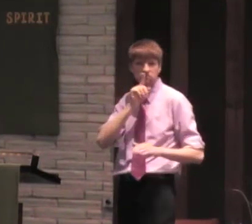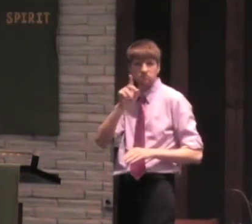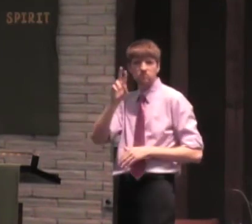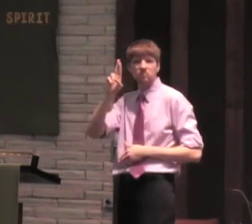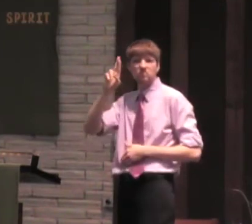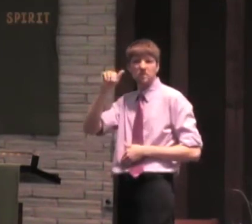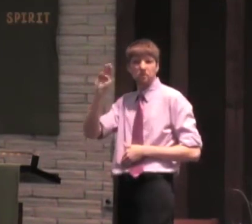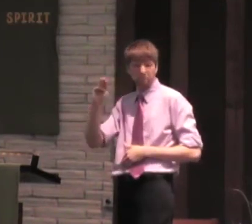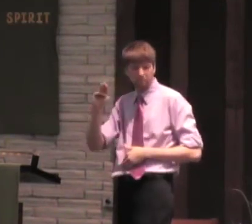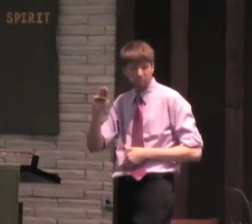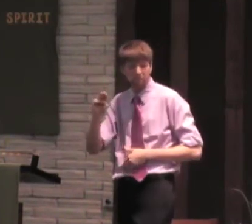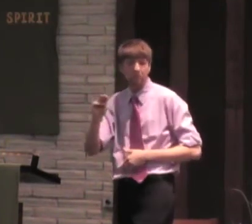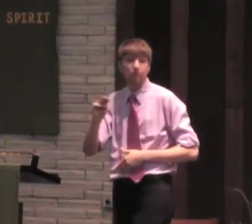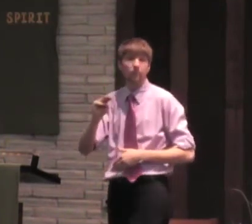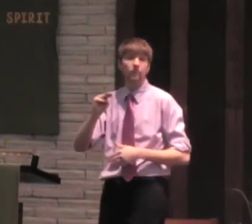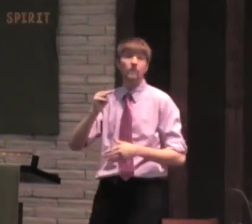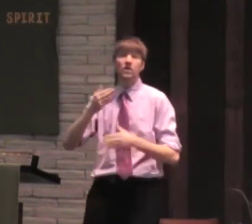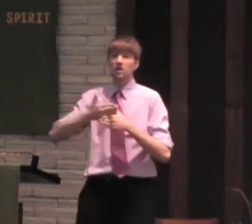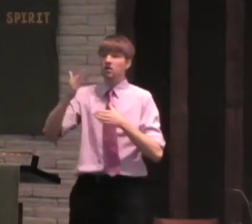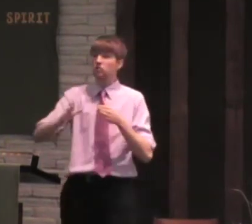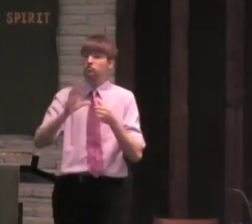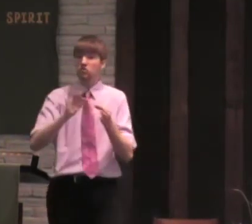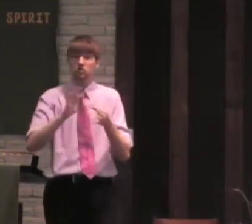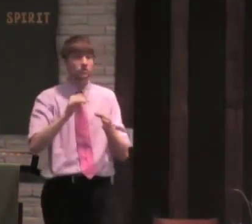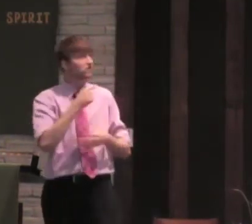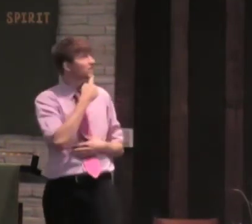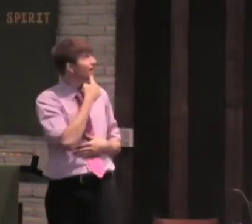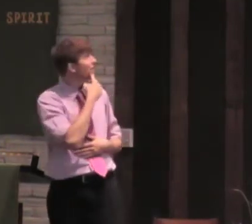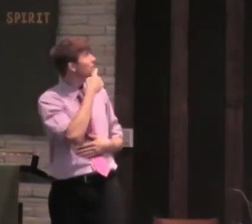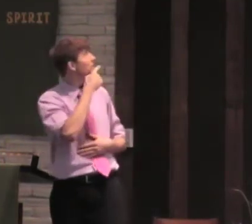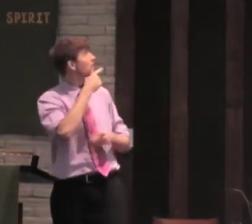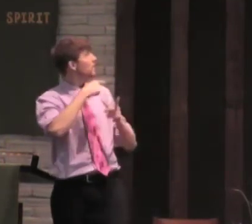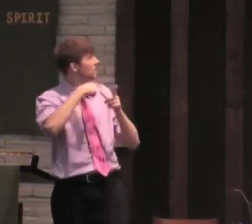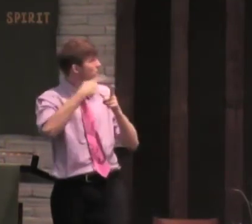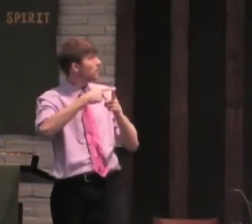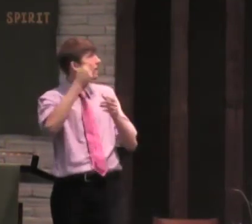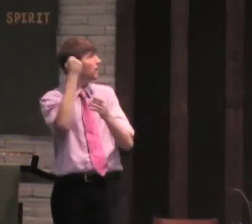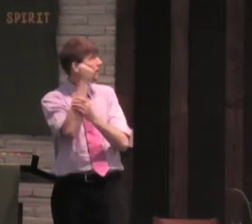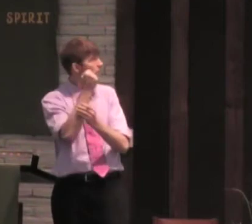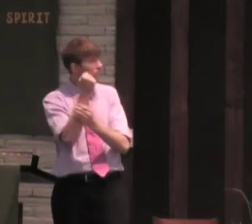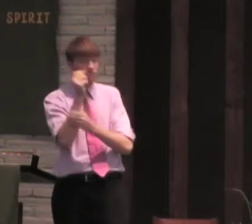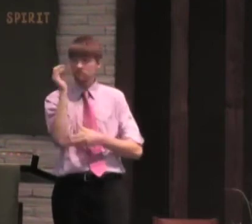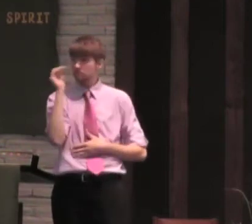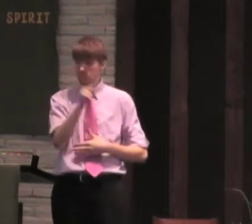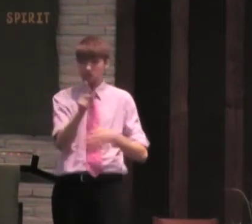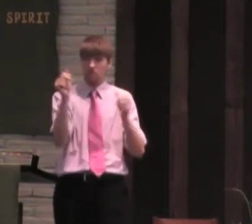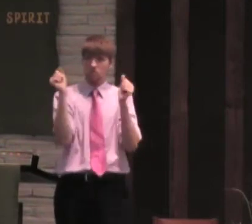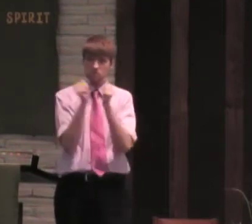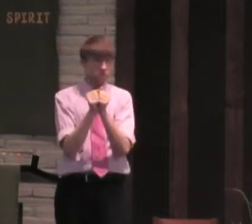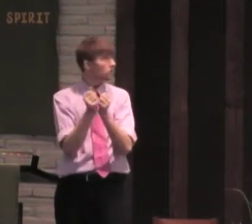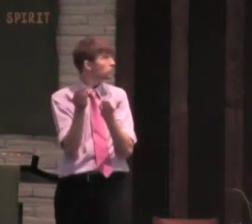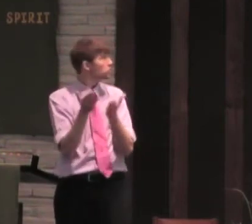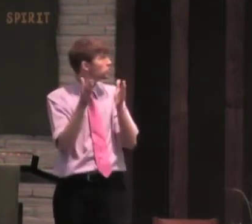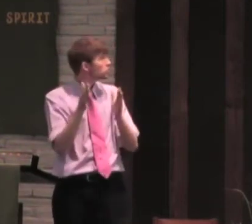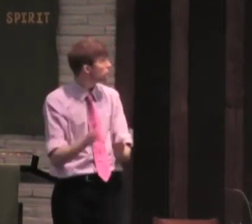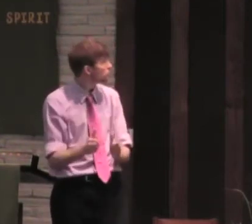Isaac, you can sacrifice a ram." The next part of the story says that Abraham returned to